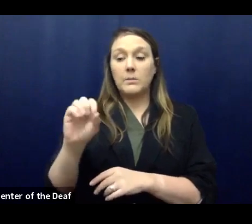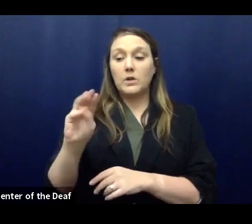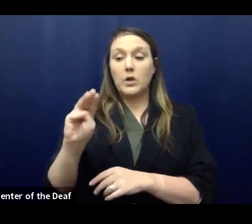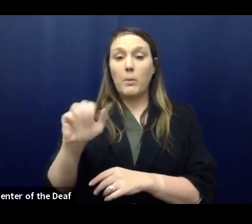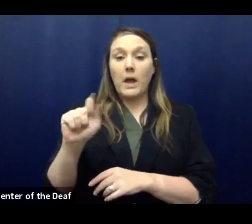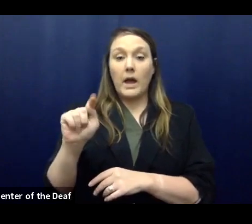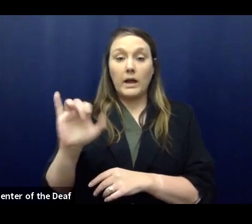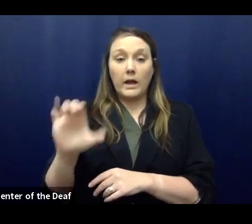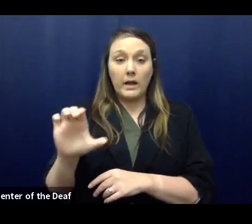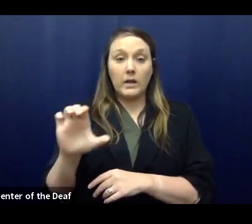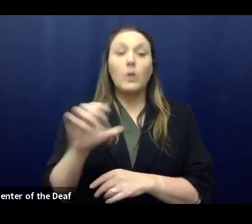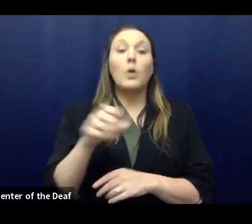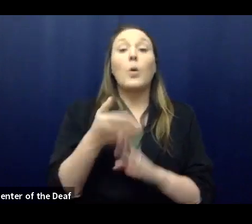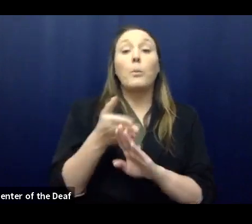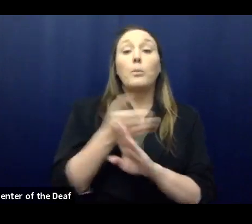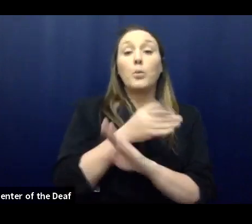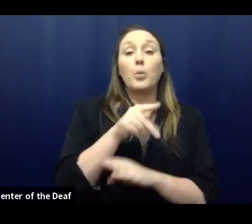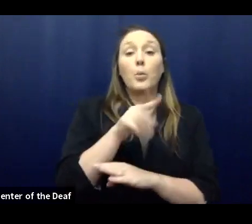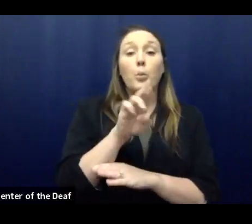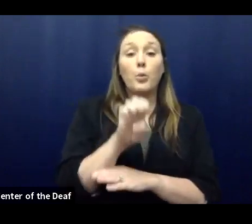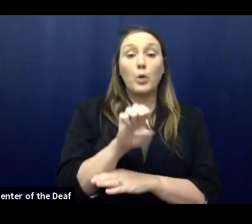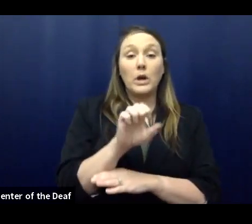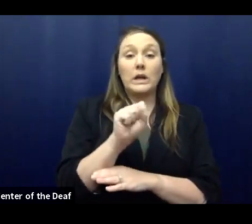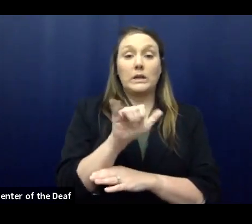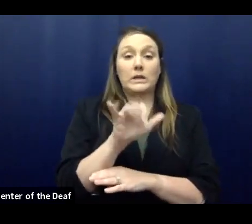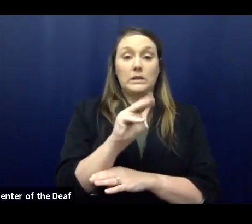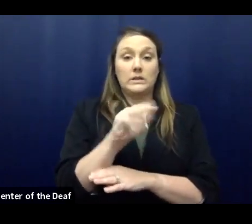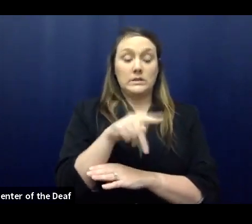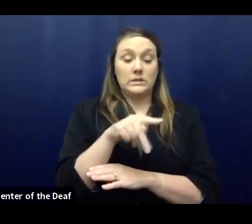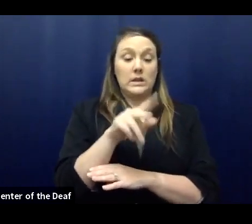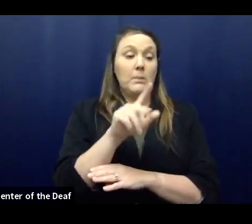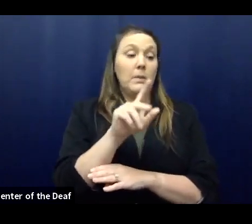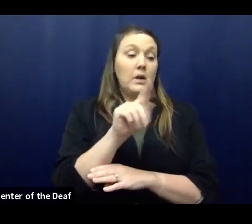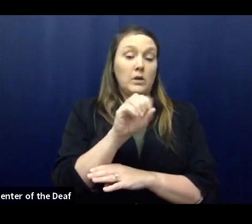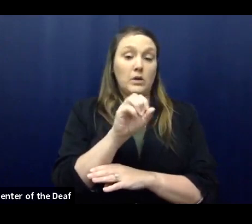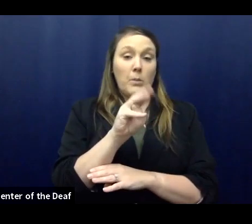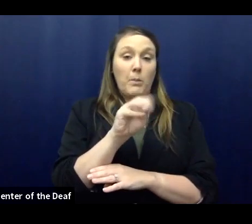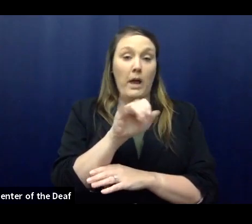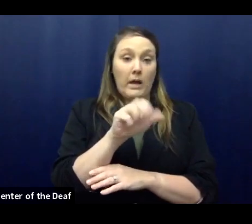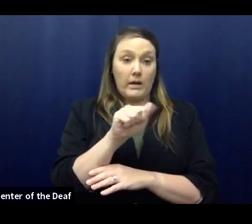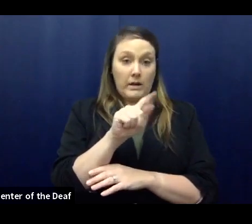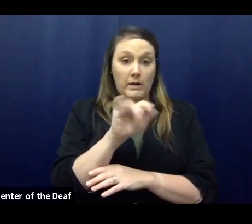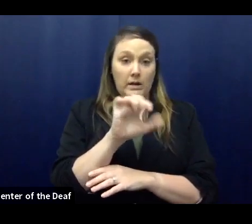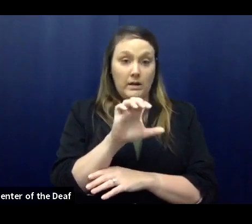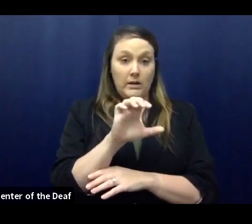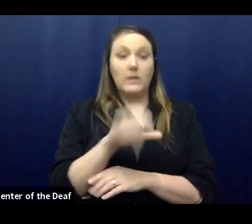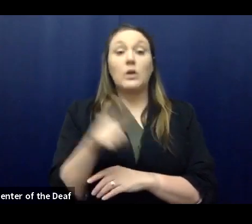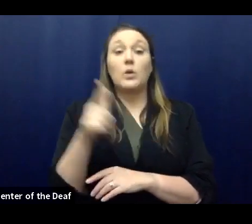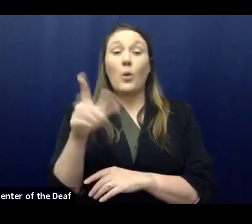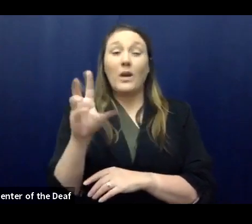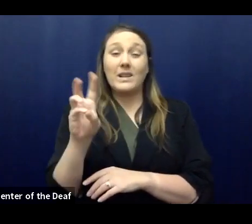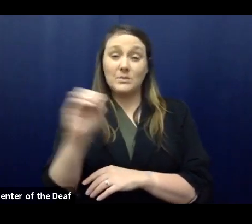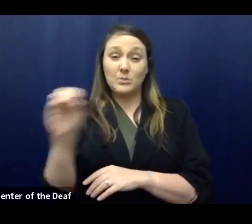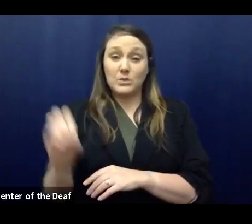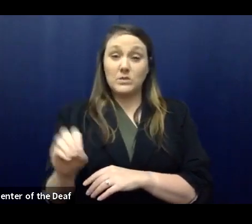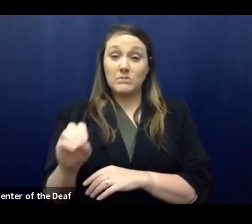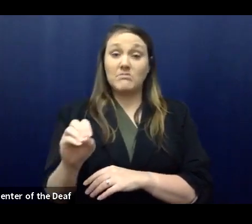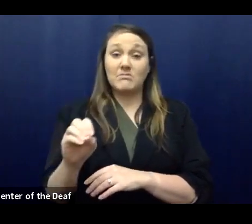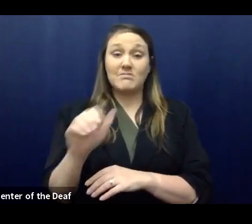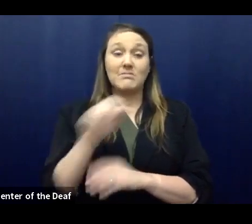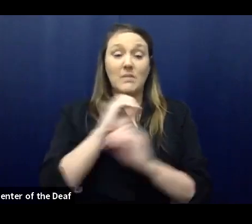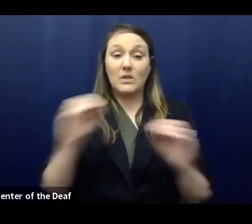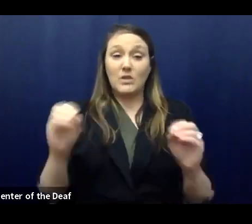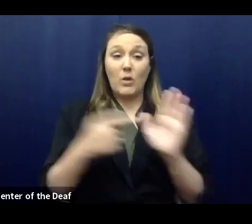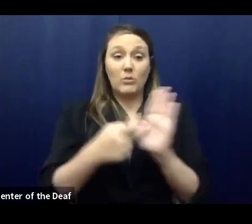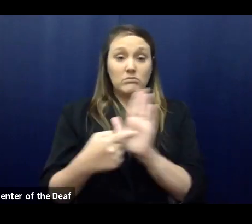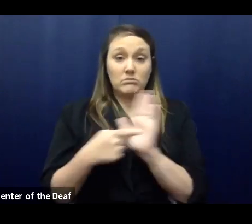in Knox County, 22.6% of our active cases reporting being asymptomatic. What makes